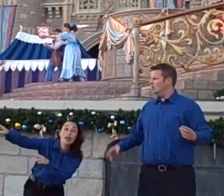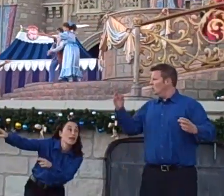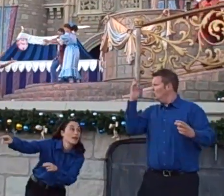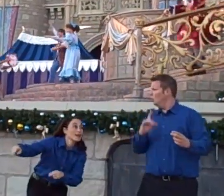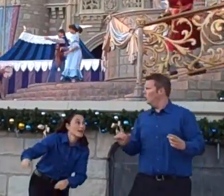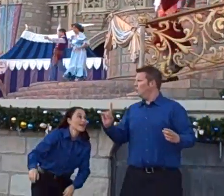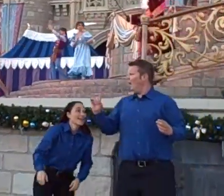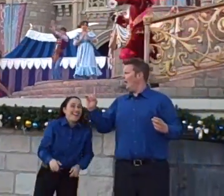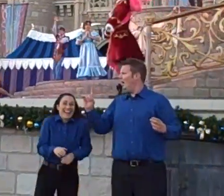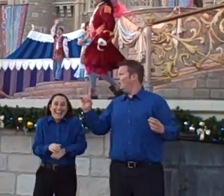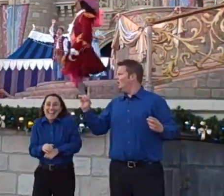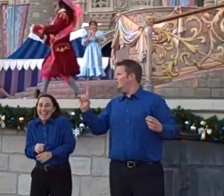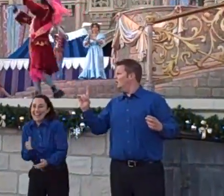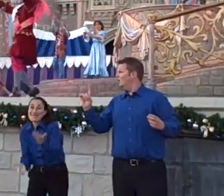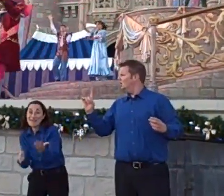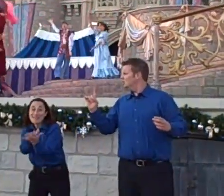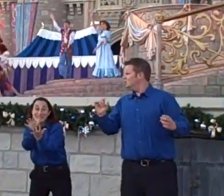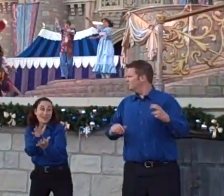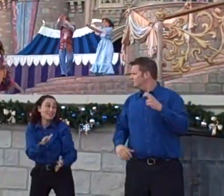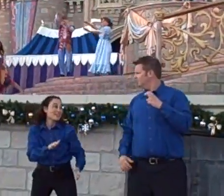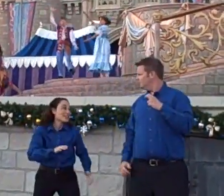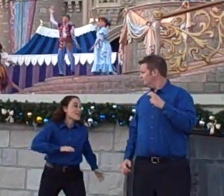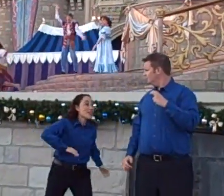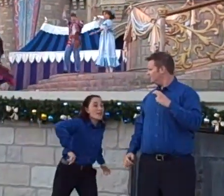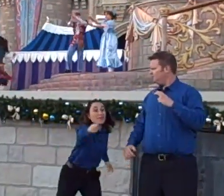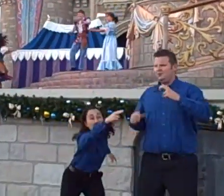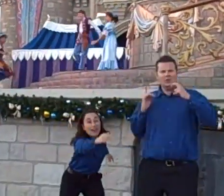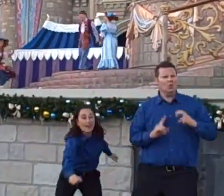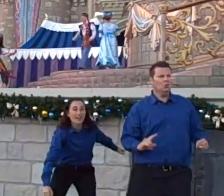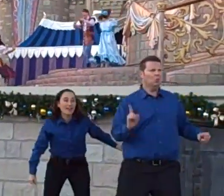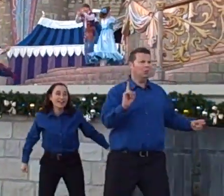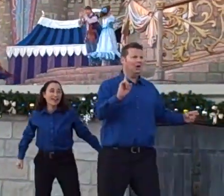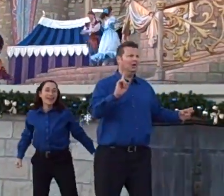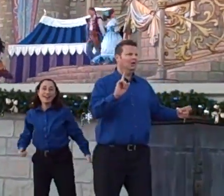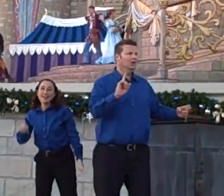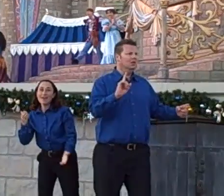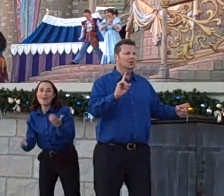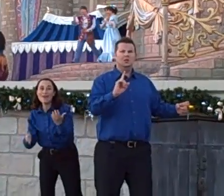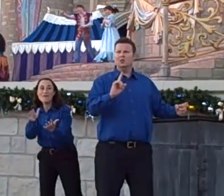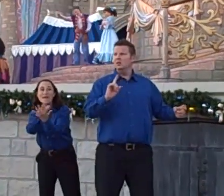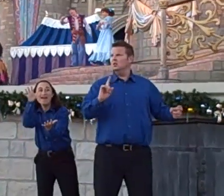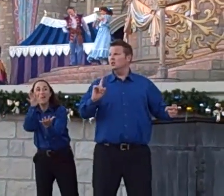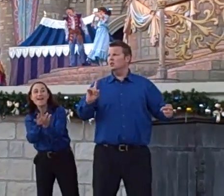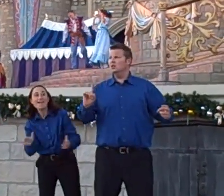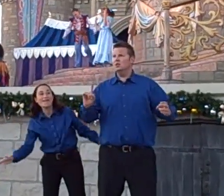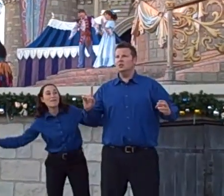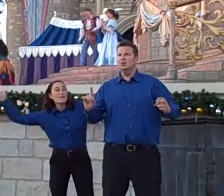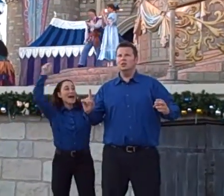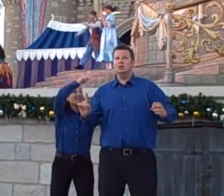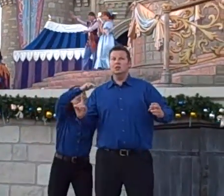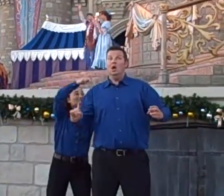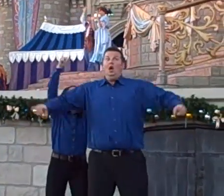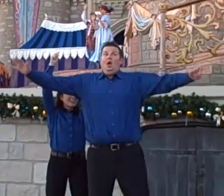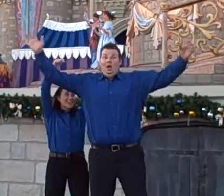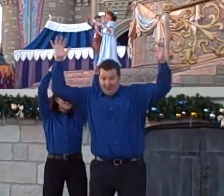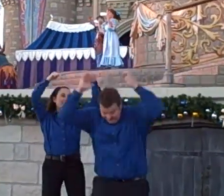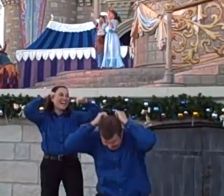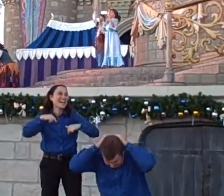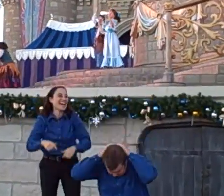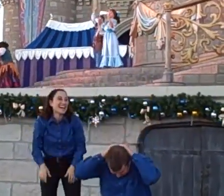Is he over there? Where? Smee! Over there? Smee! Or right behind